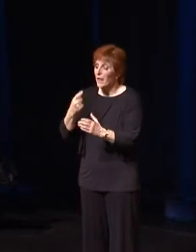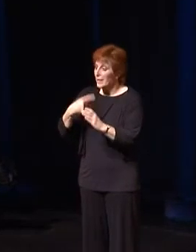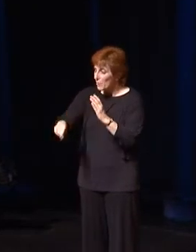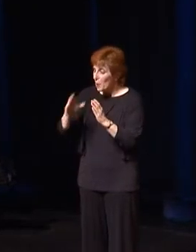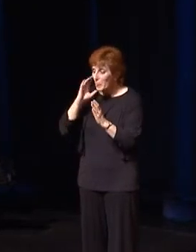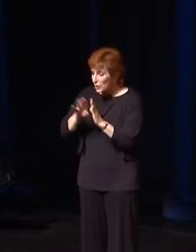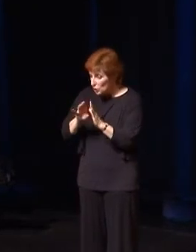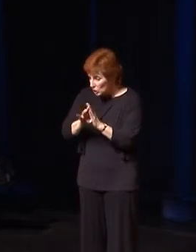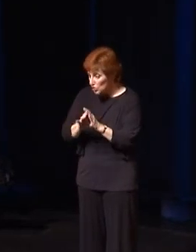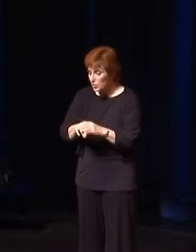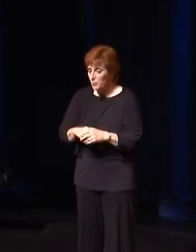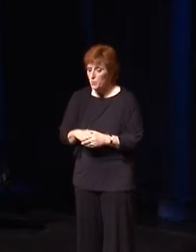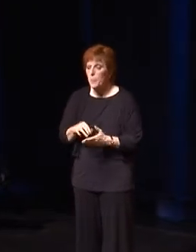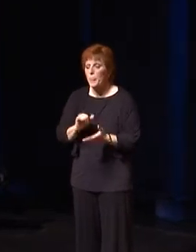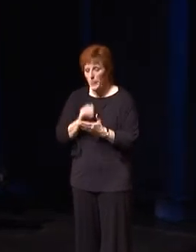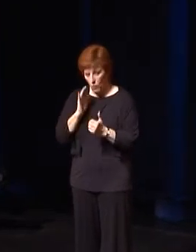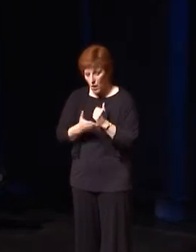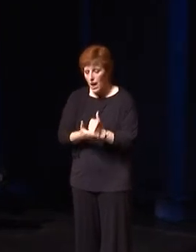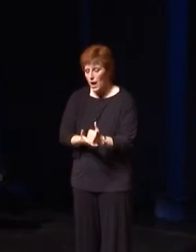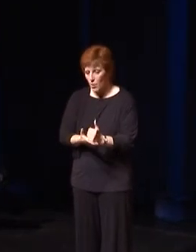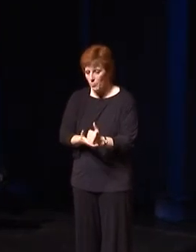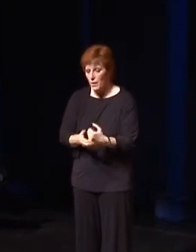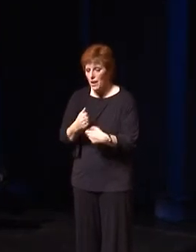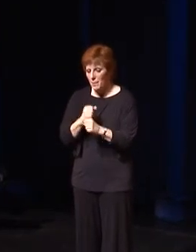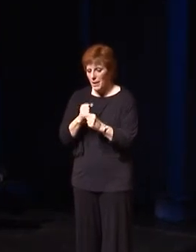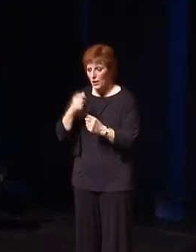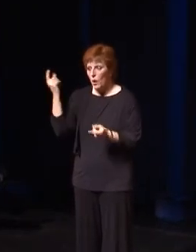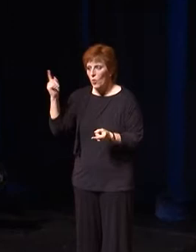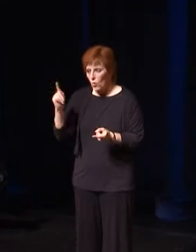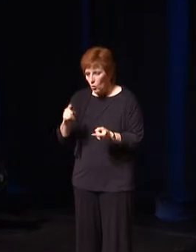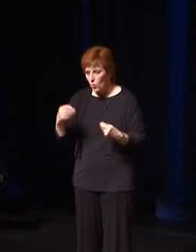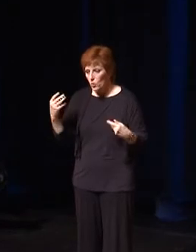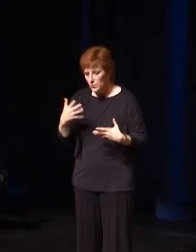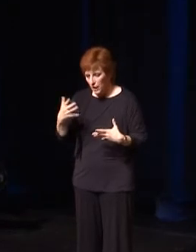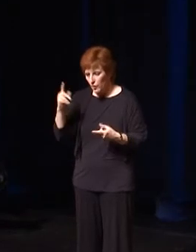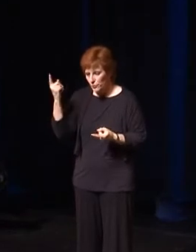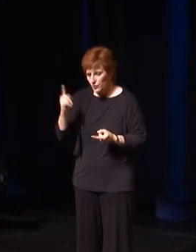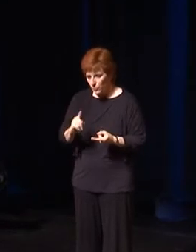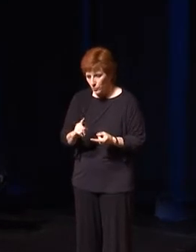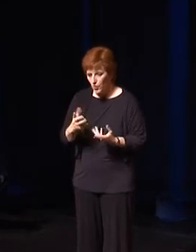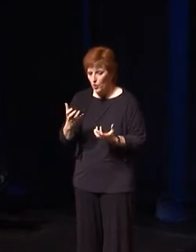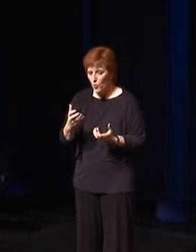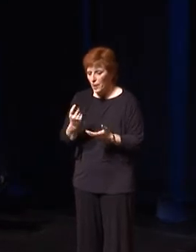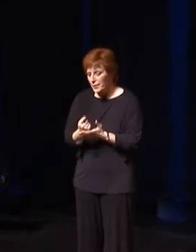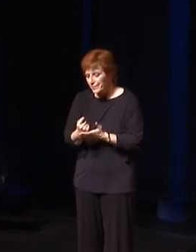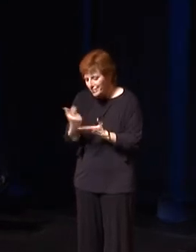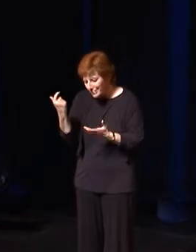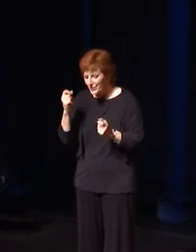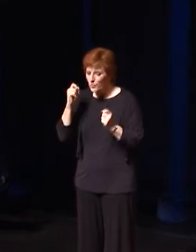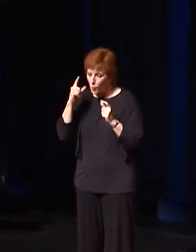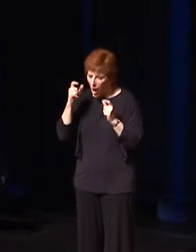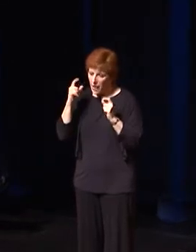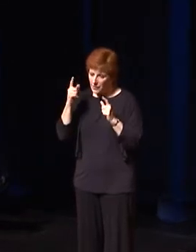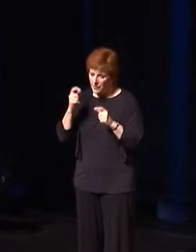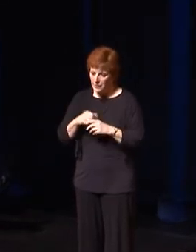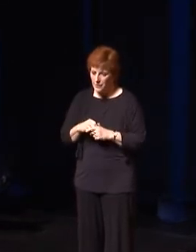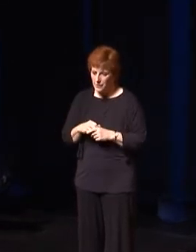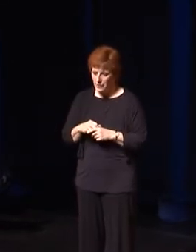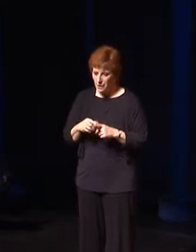some pictures. That's going to help make this less scary. You want to take the surprise element out. Now, when designing the